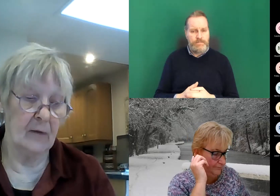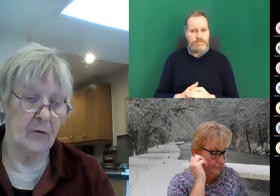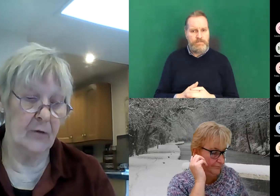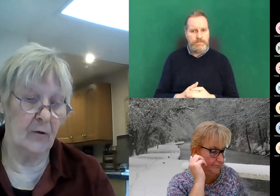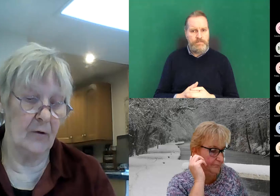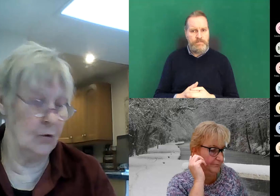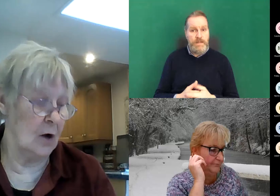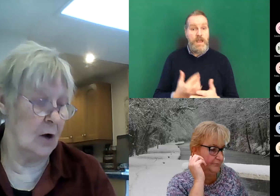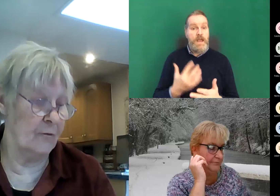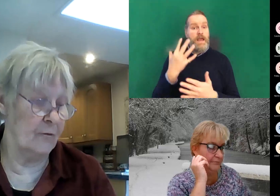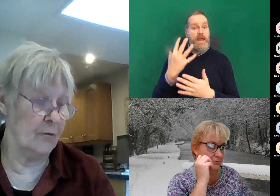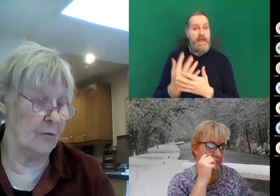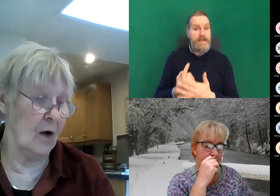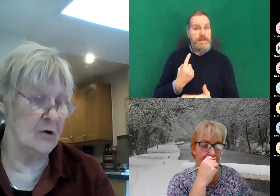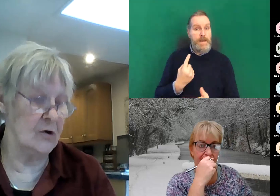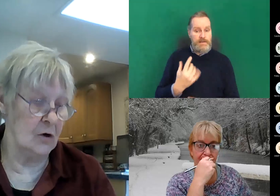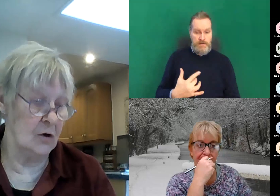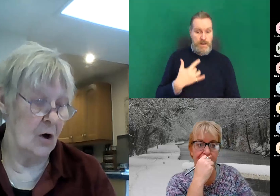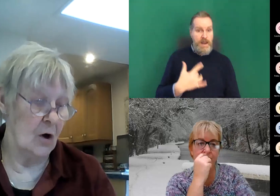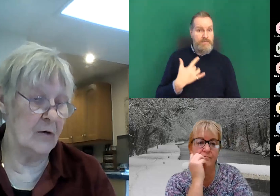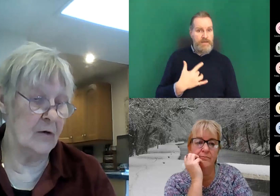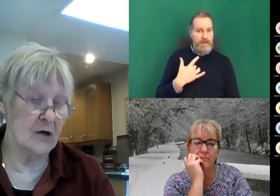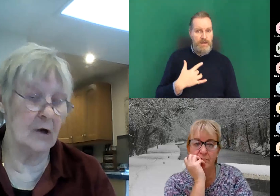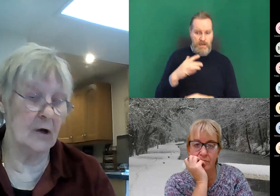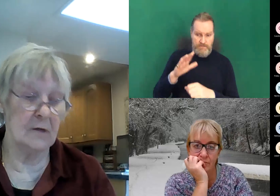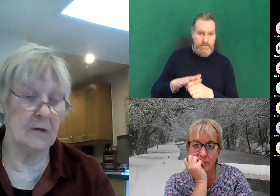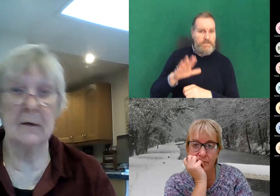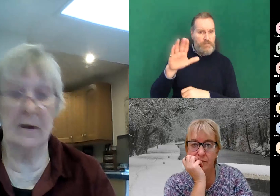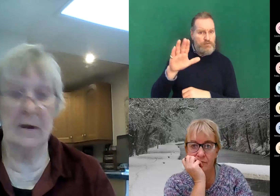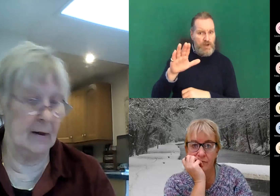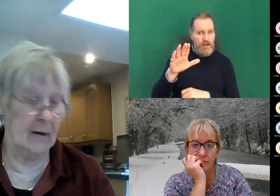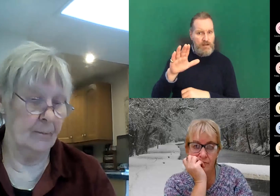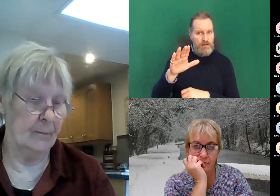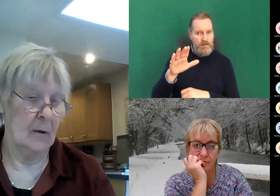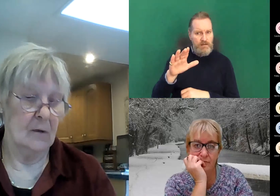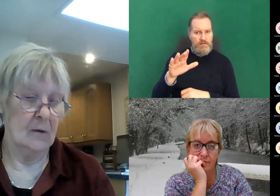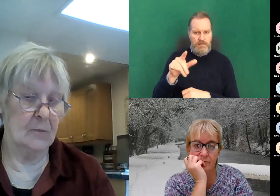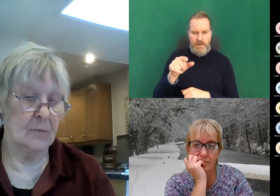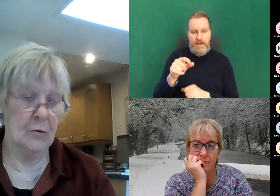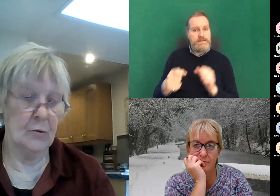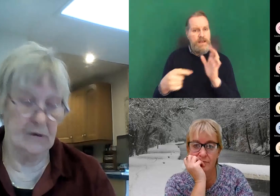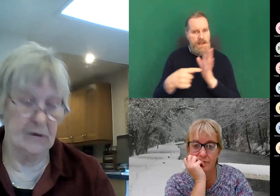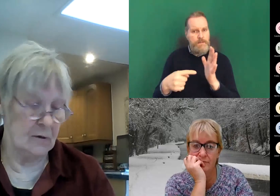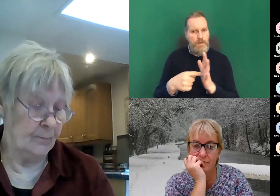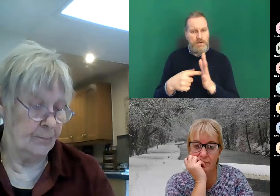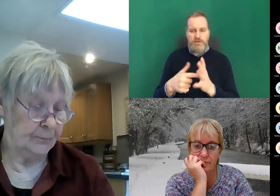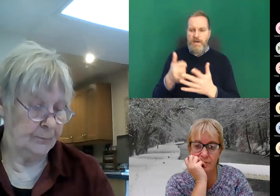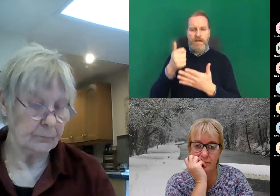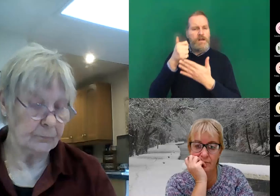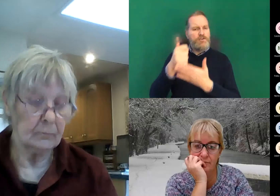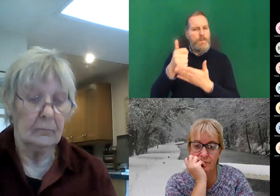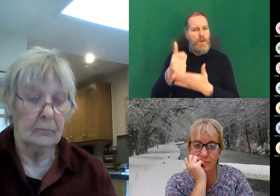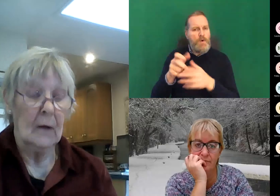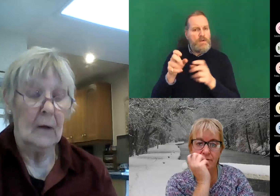independent living for the future, our vision of a national independent living support system.